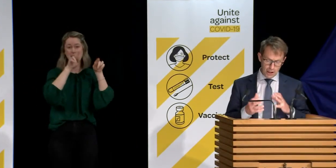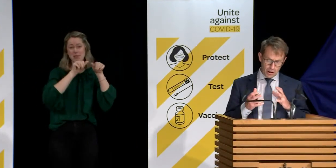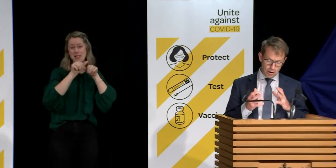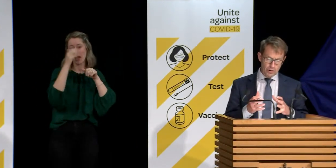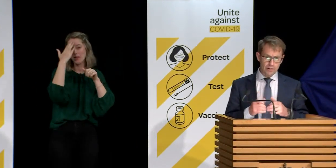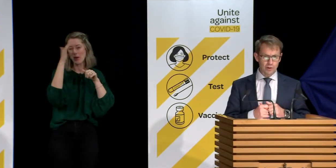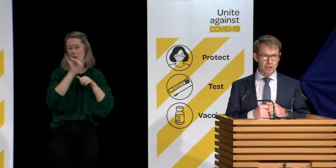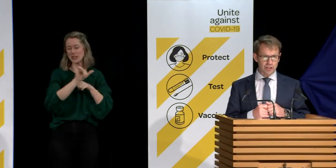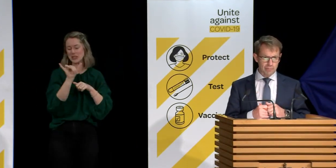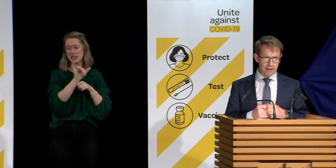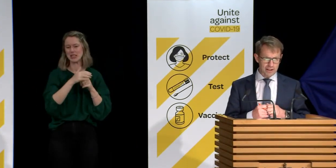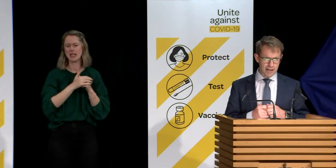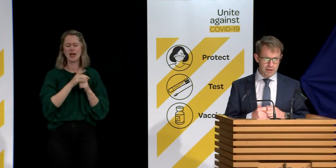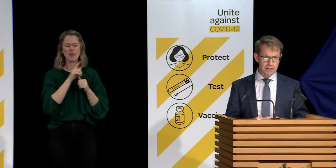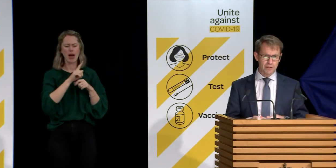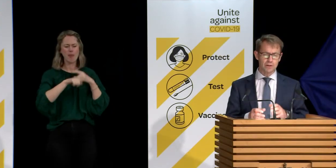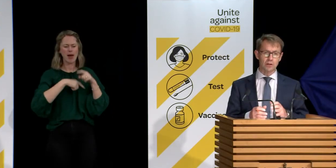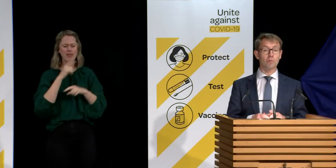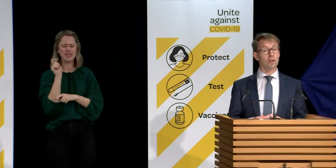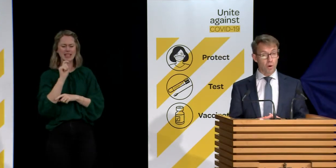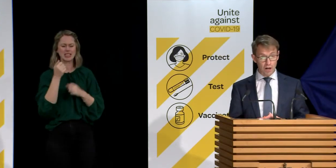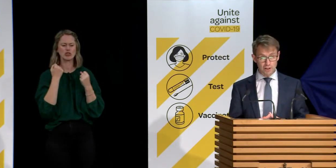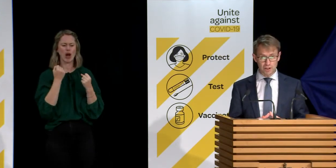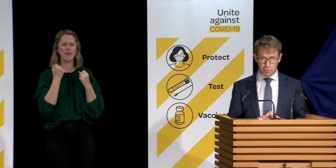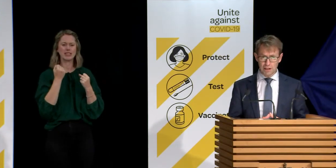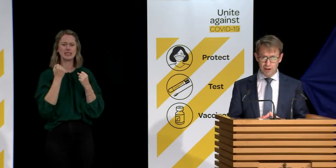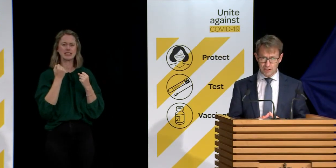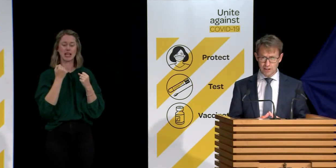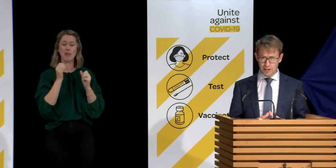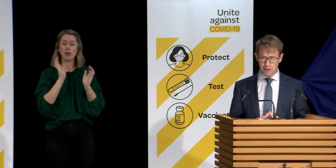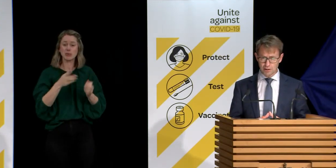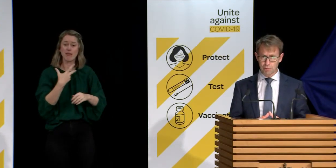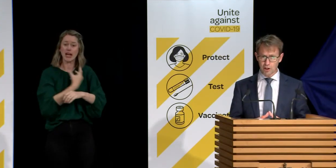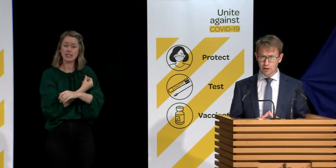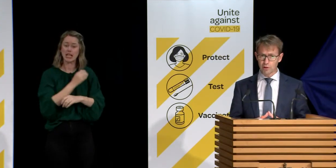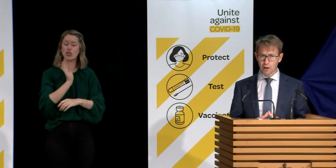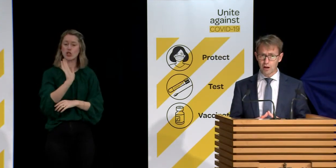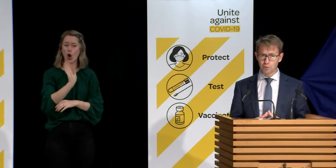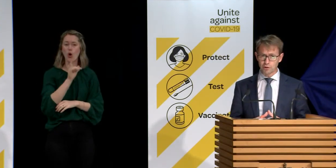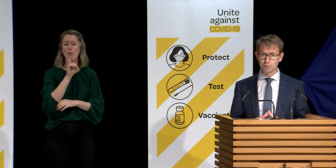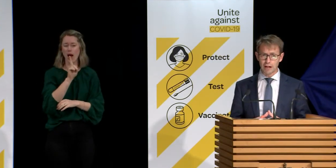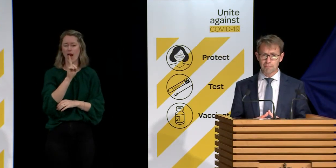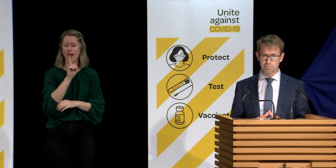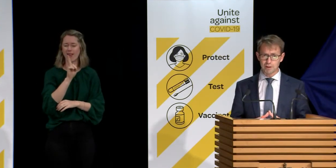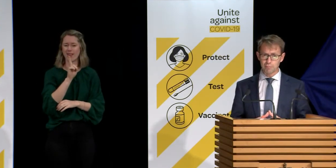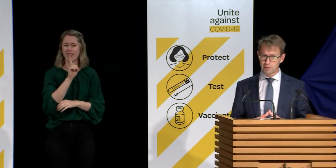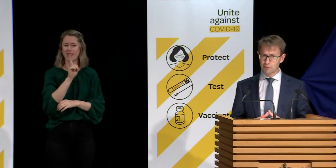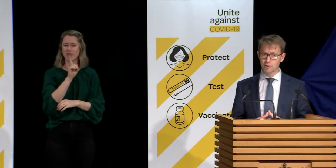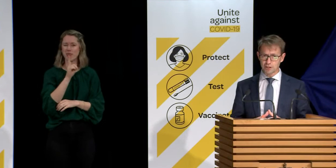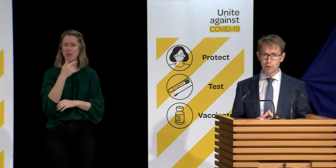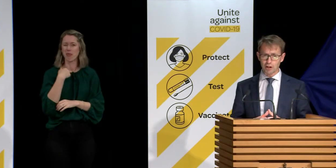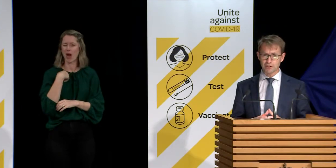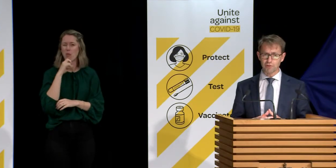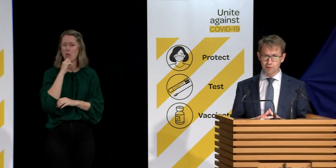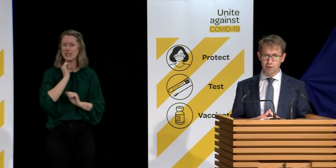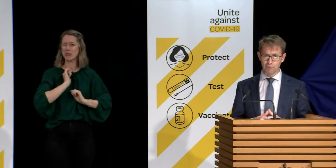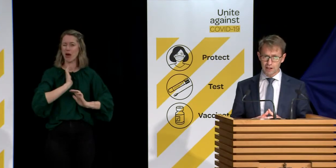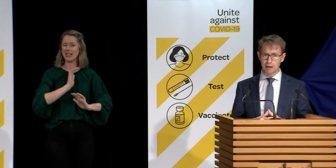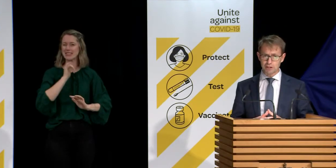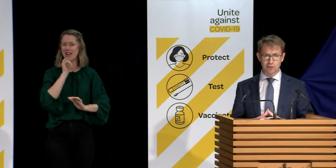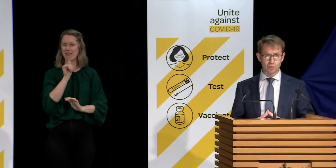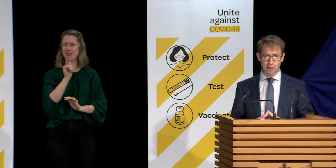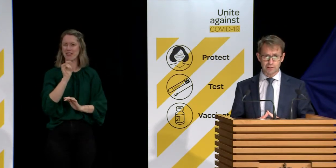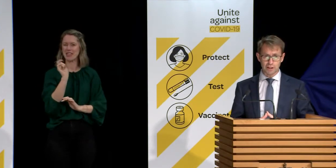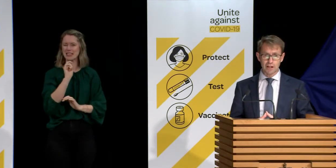better. On the question about the cabbies, they're not required to be vaccinated, but I would be very surprised